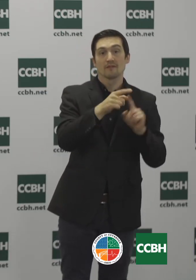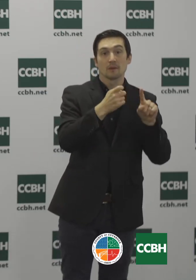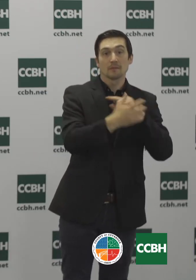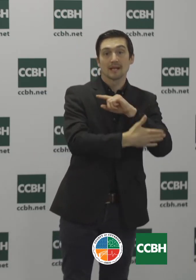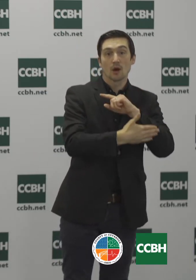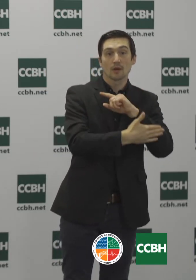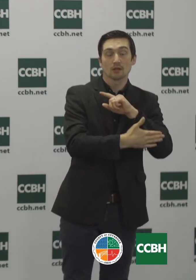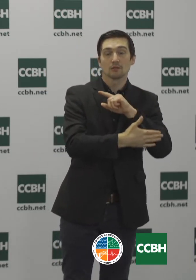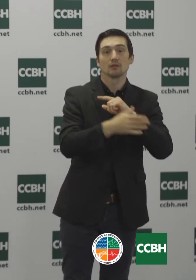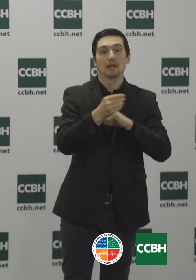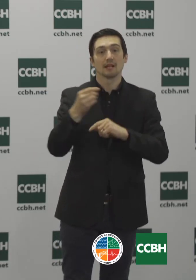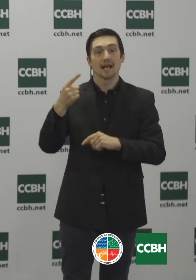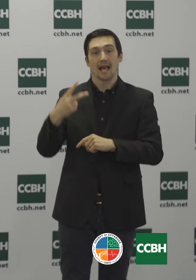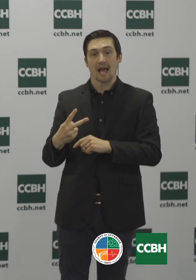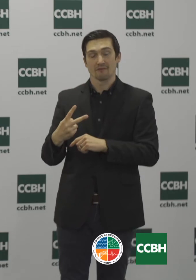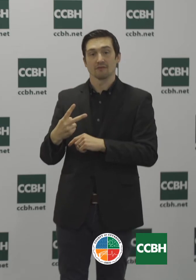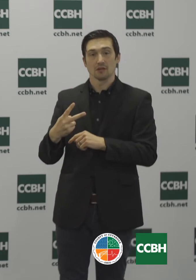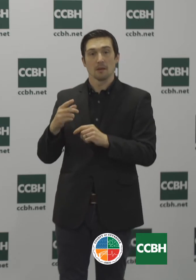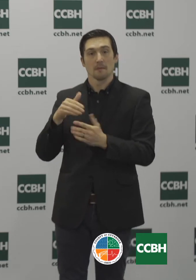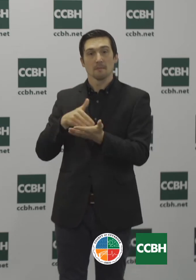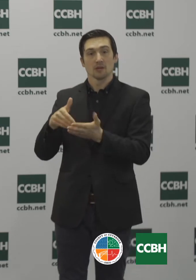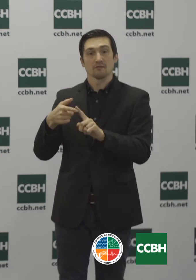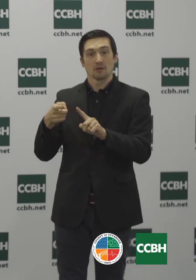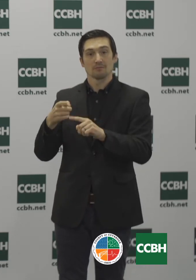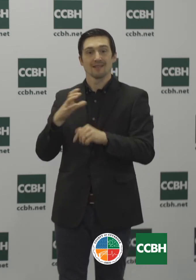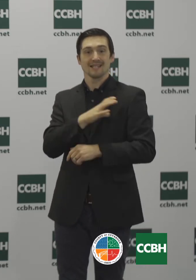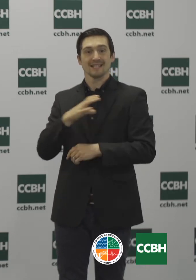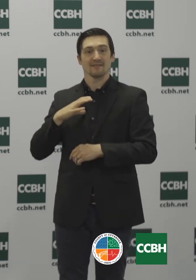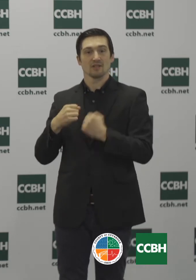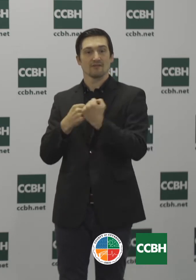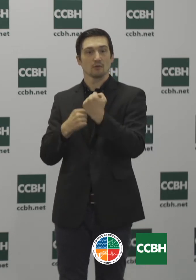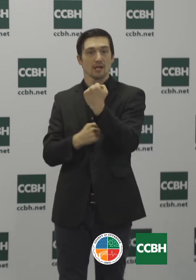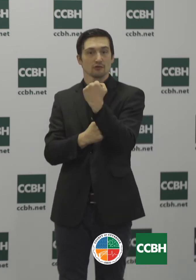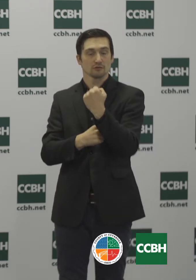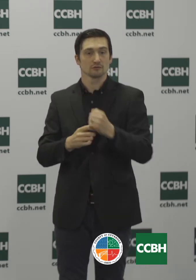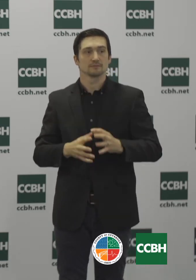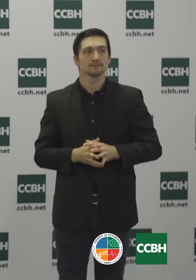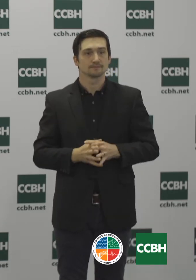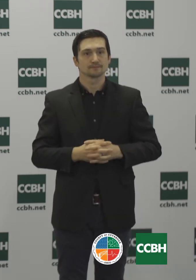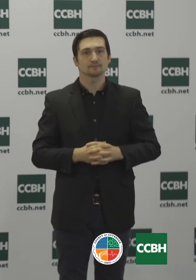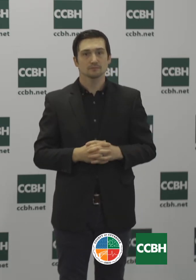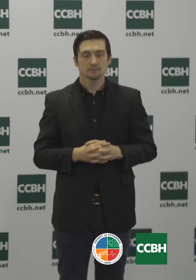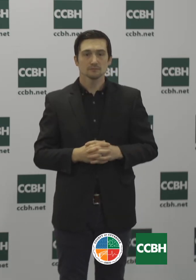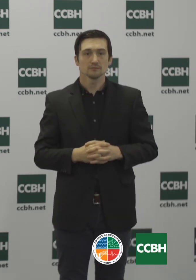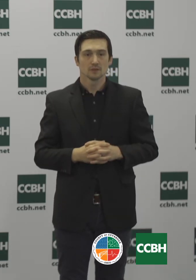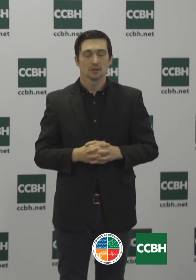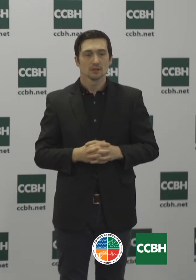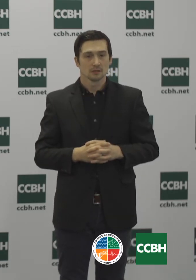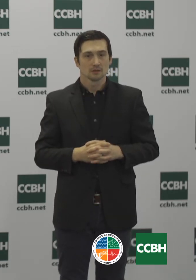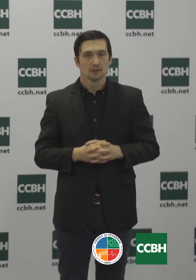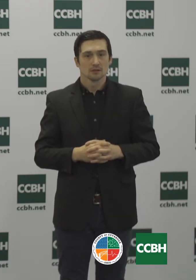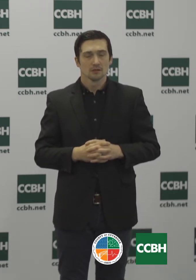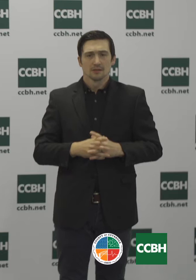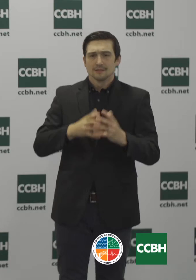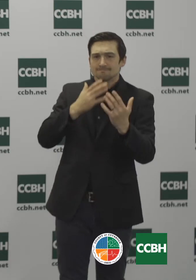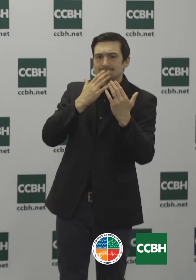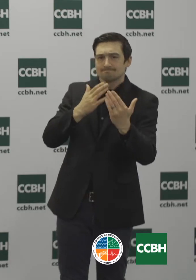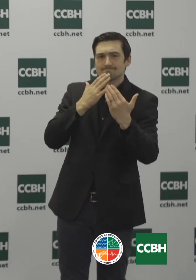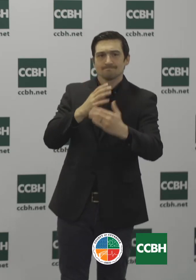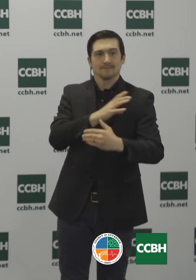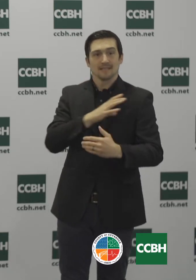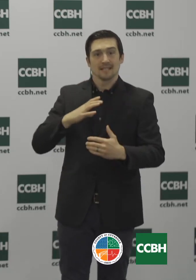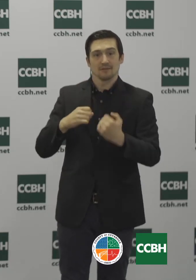county and $500,000 from the Cleveland Foundation. I want to extend my sincere thanks to Cleveland